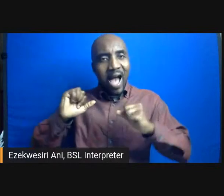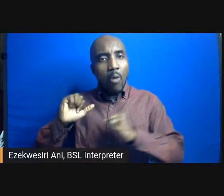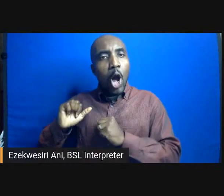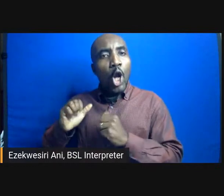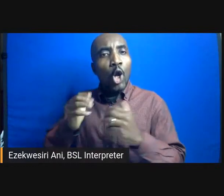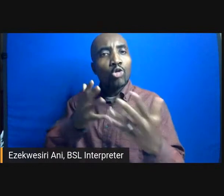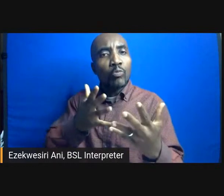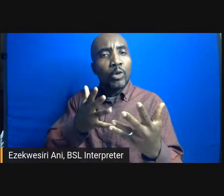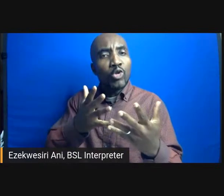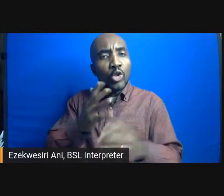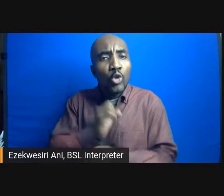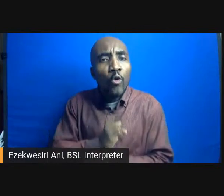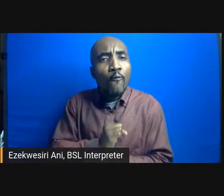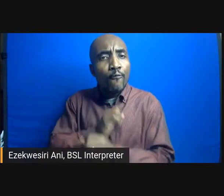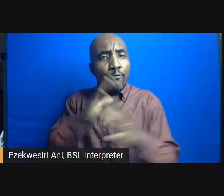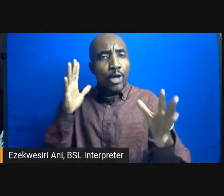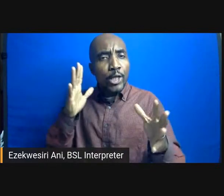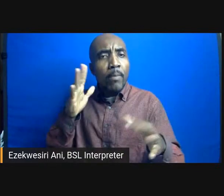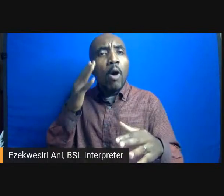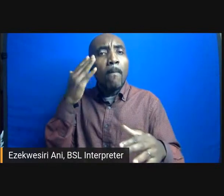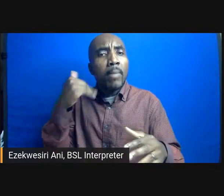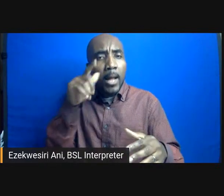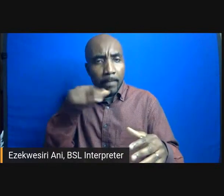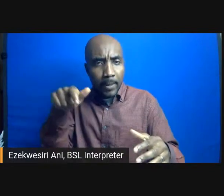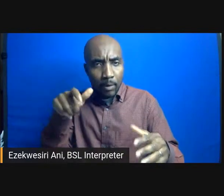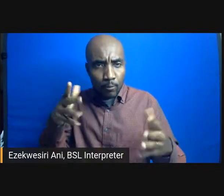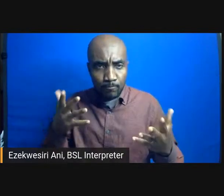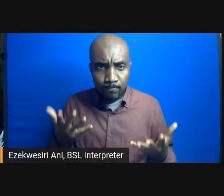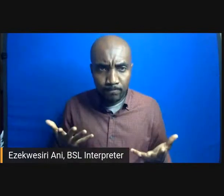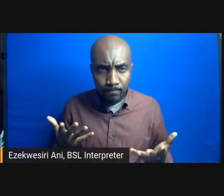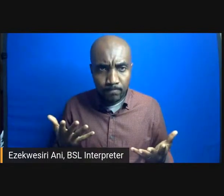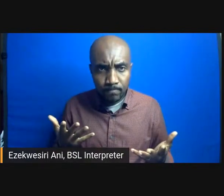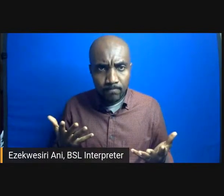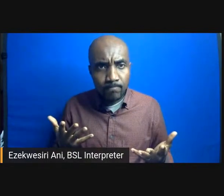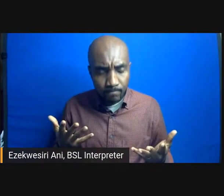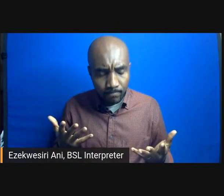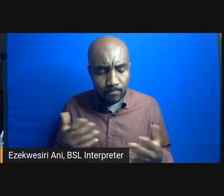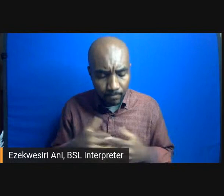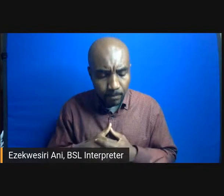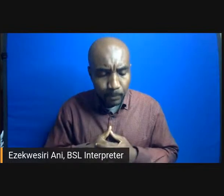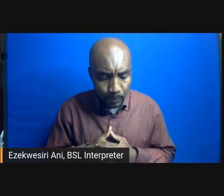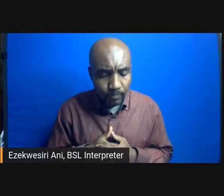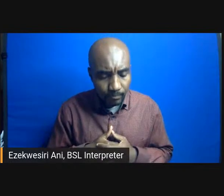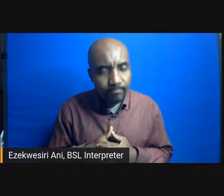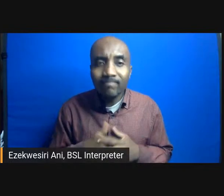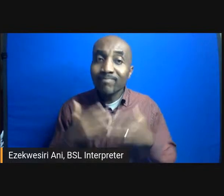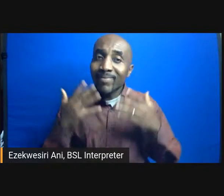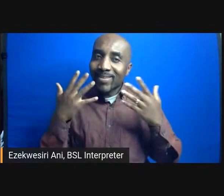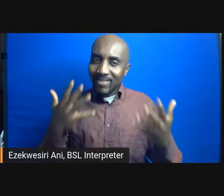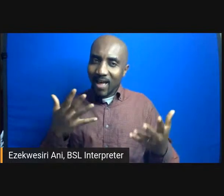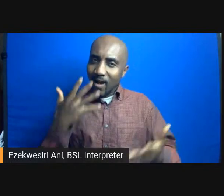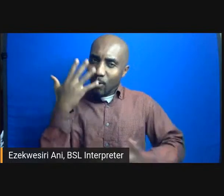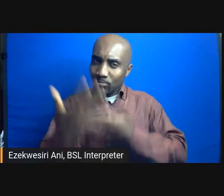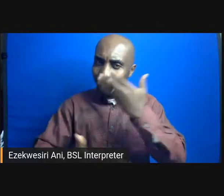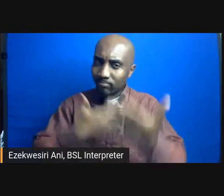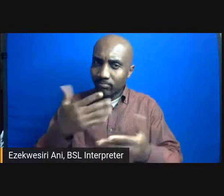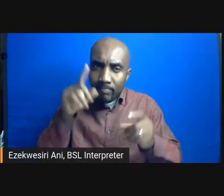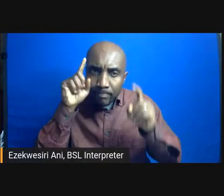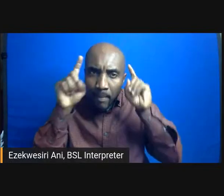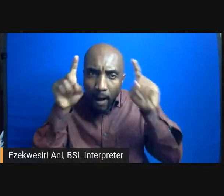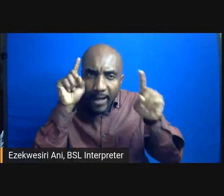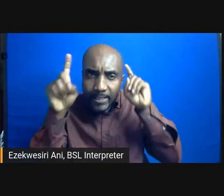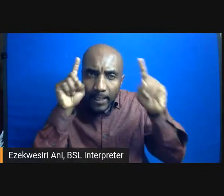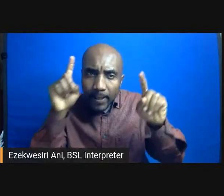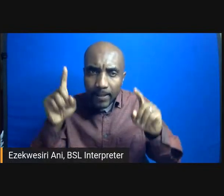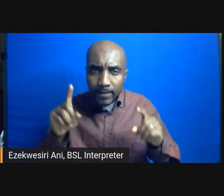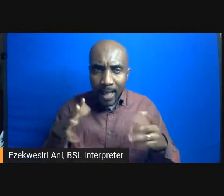to the liberation of Black people. And it is here I want to offer some suggestions on